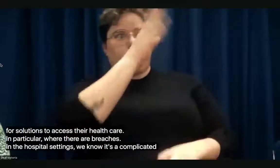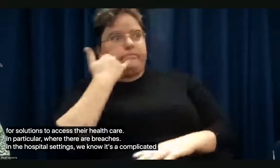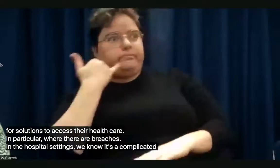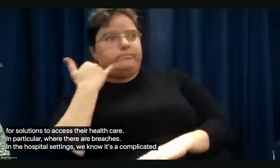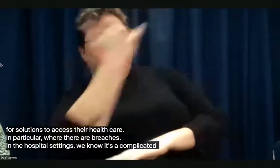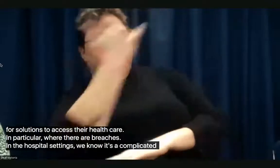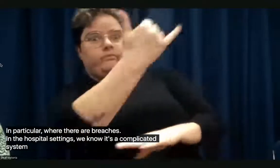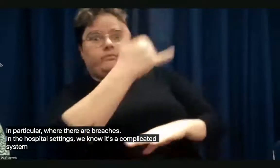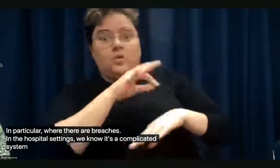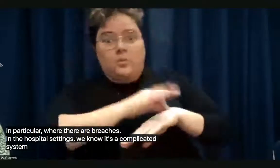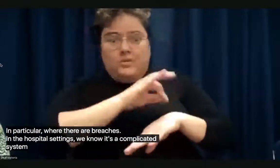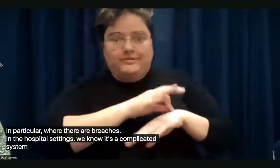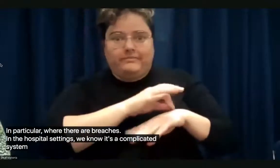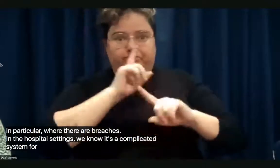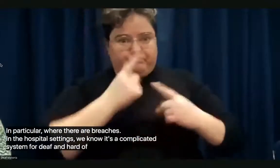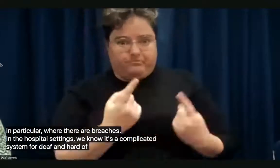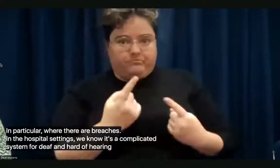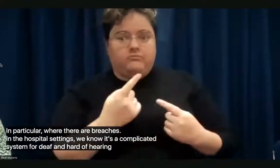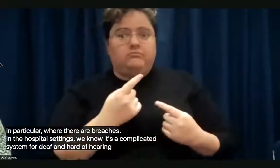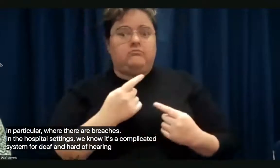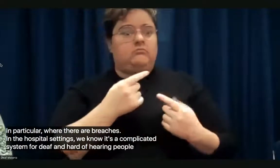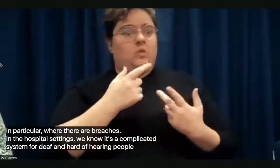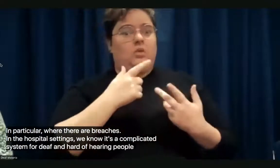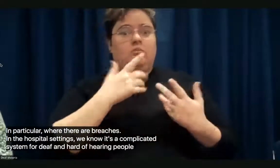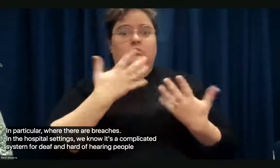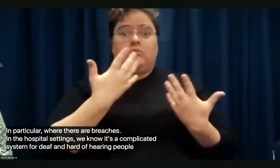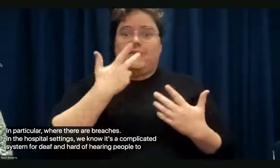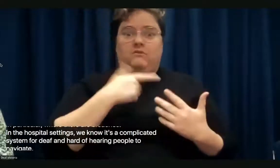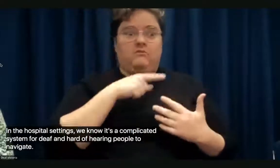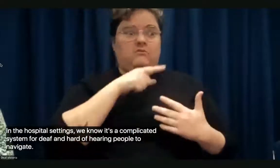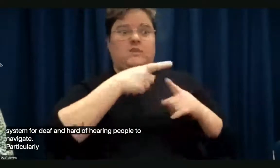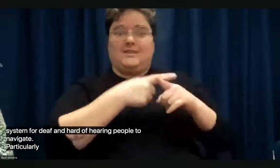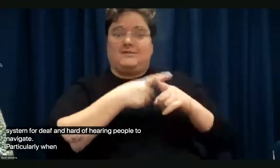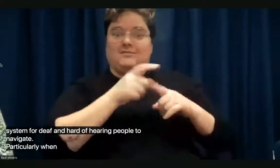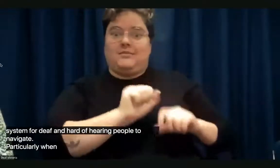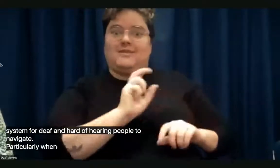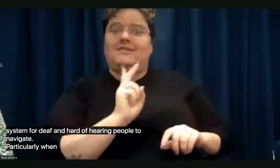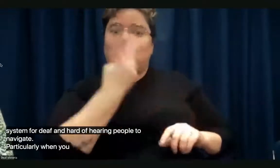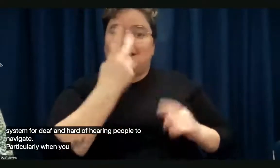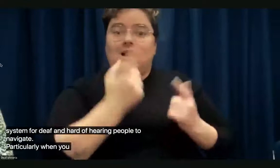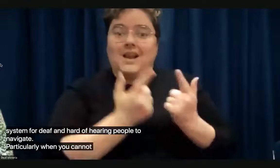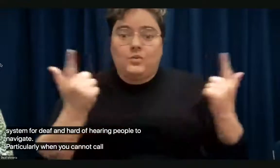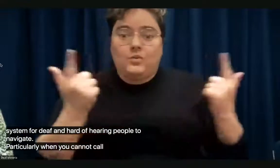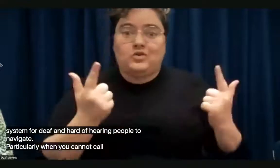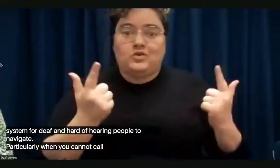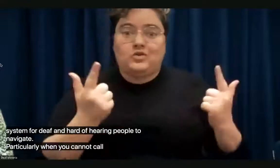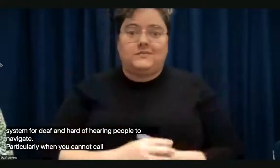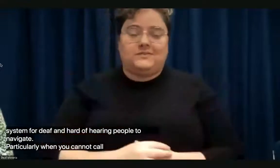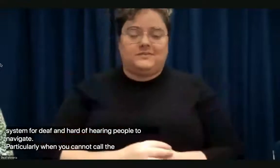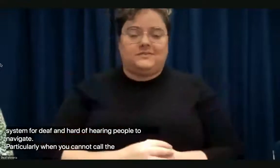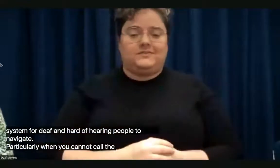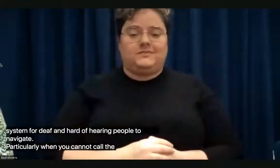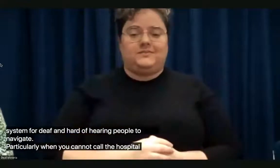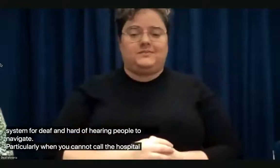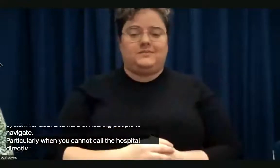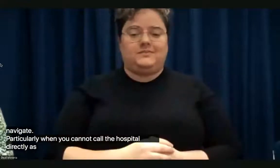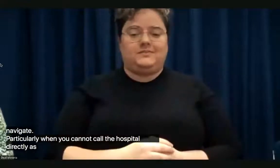particularly when you cannot call the hospital directly as a deaf or hard of hearing person, in particular if English